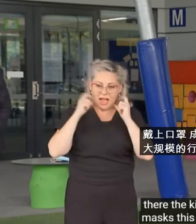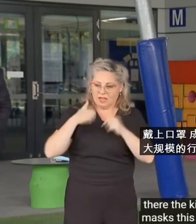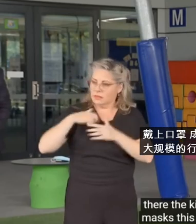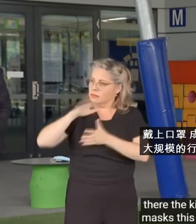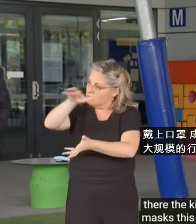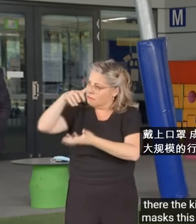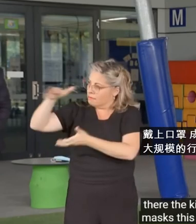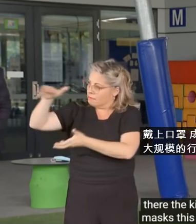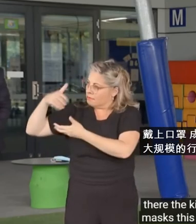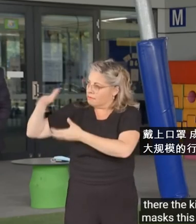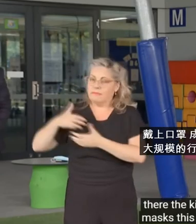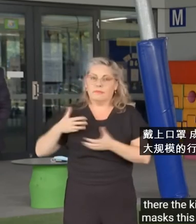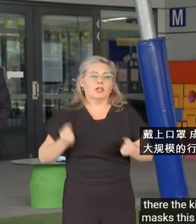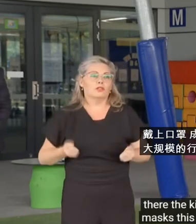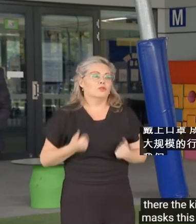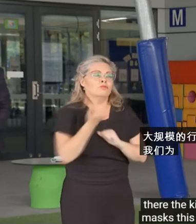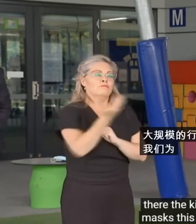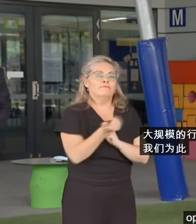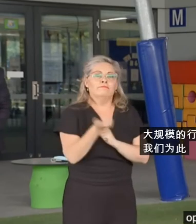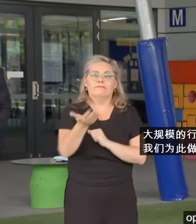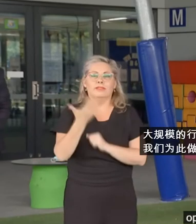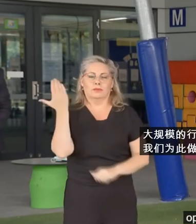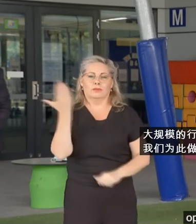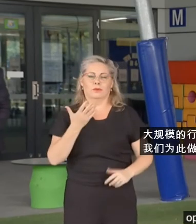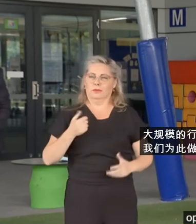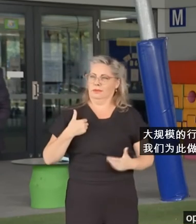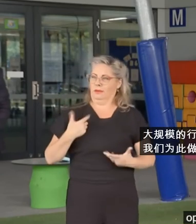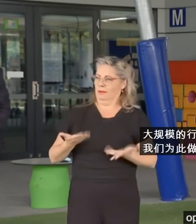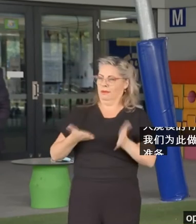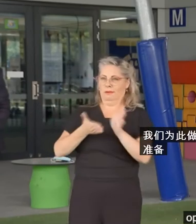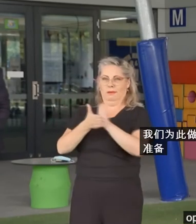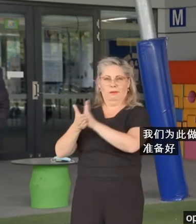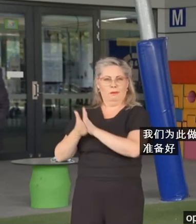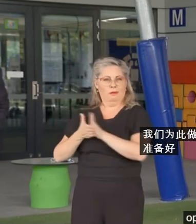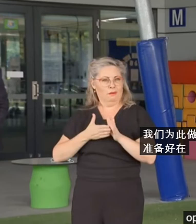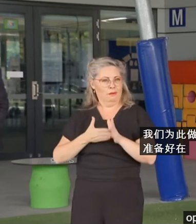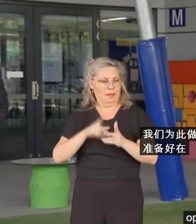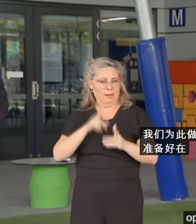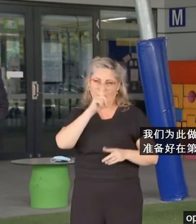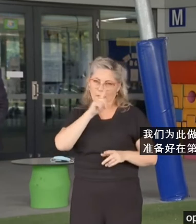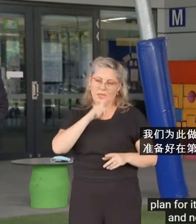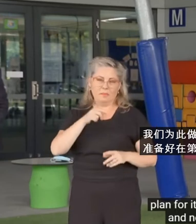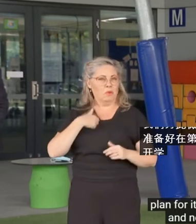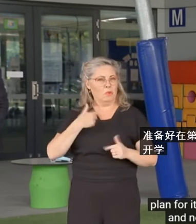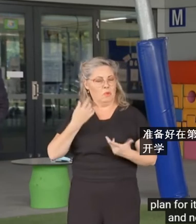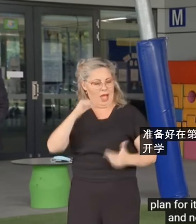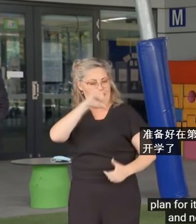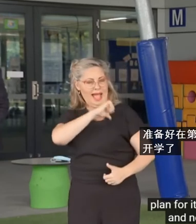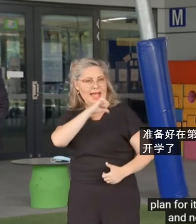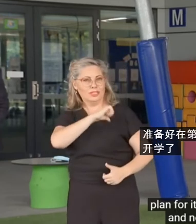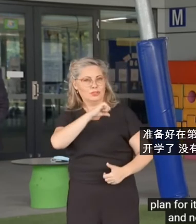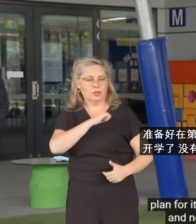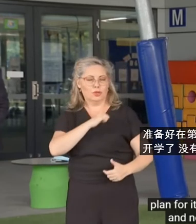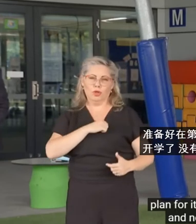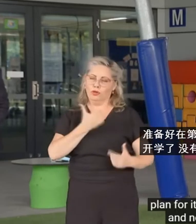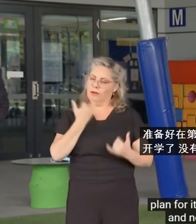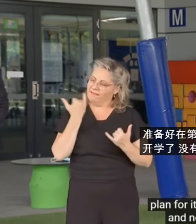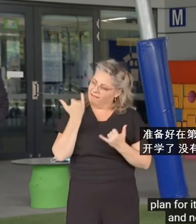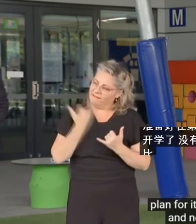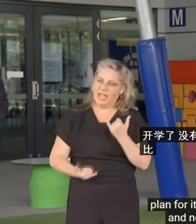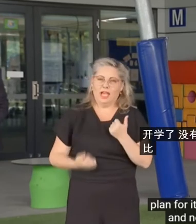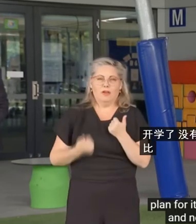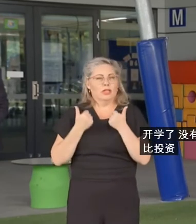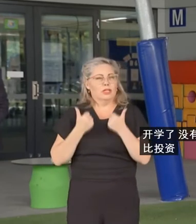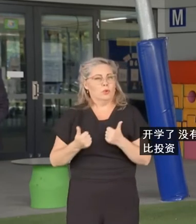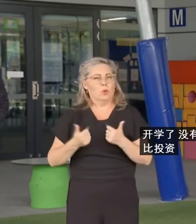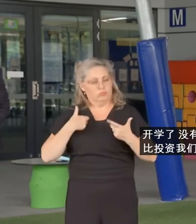massive operation. We planned for it, we prepared for it, and now we're ready to go to open schools day one, term one. There's nothing more important we can